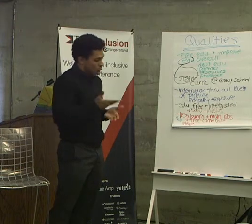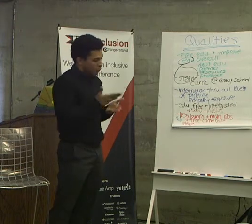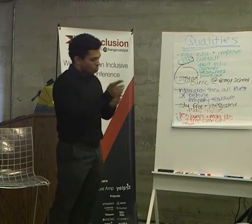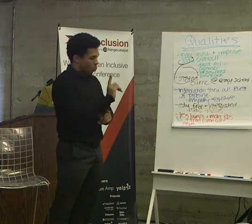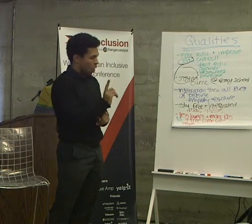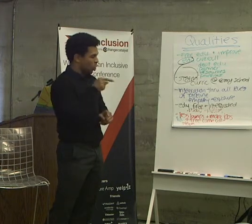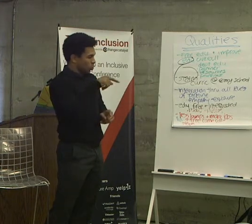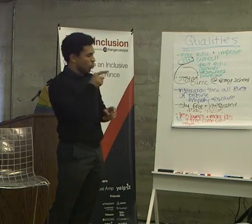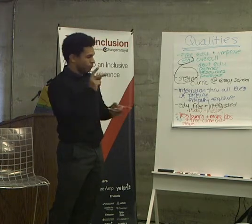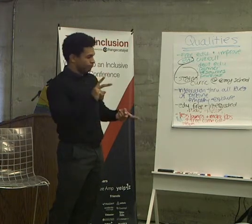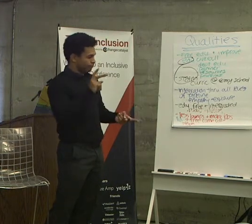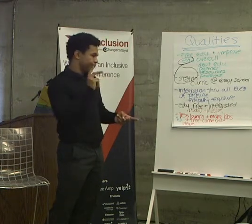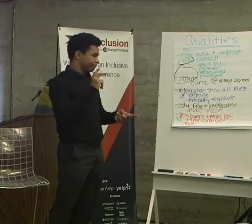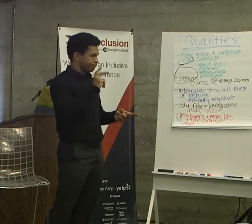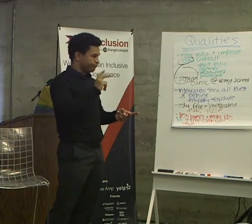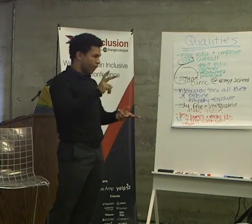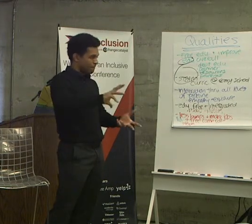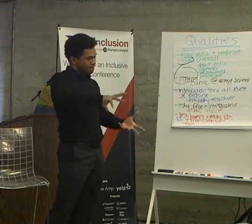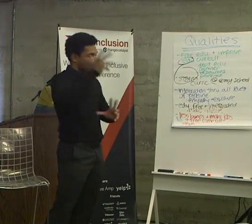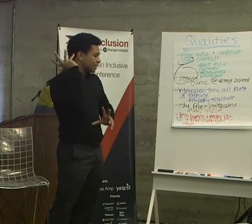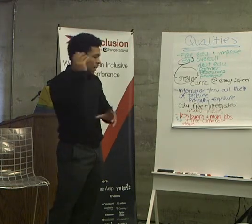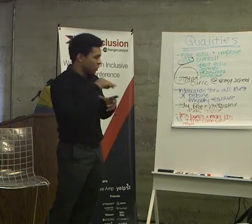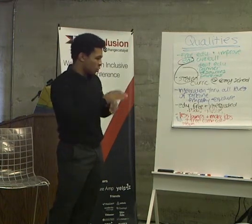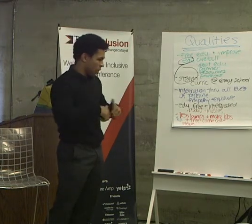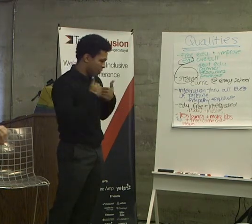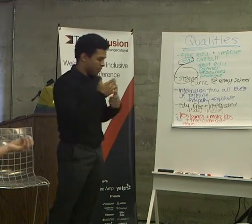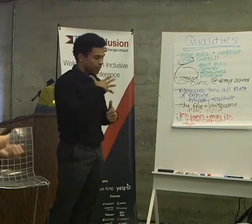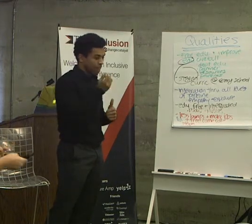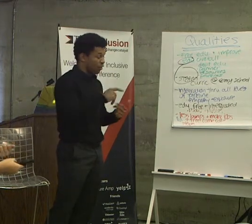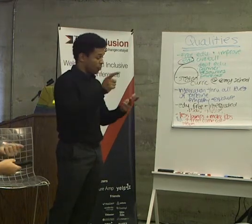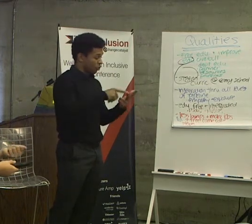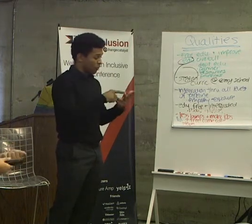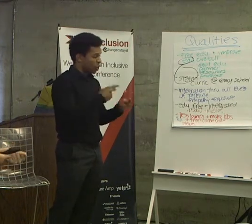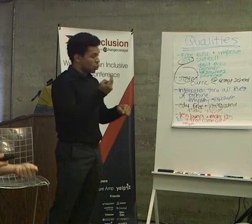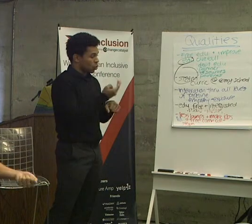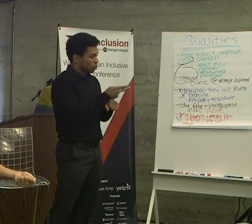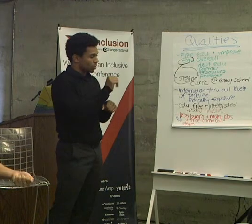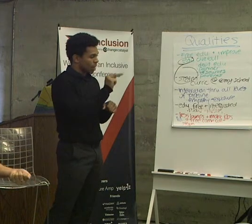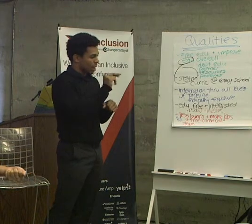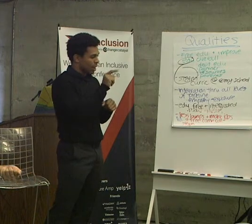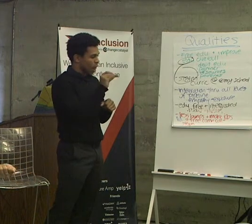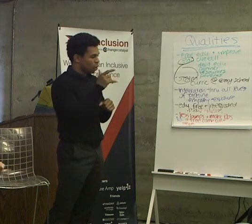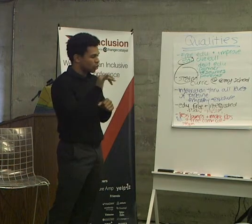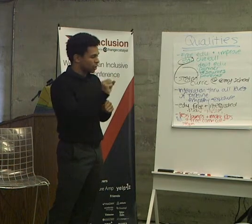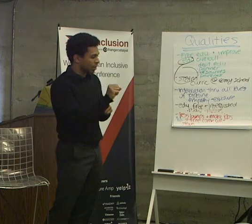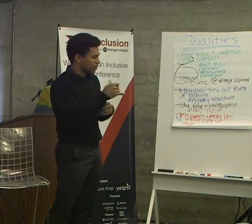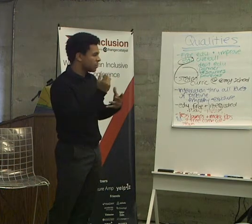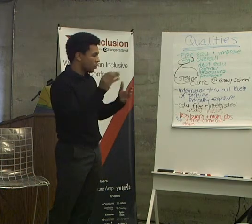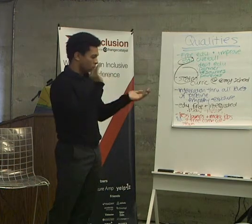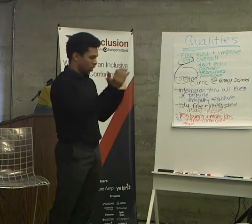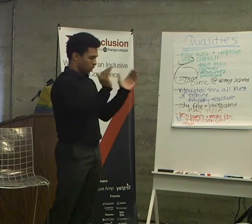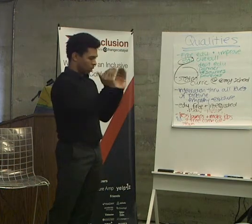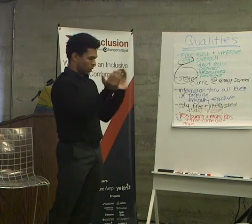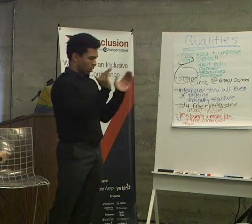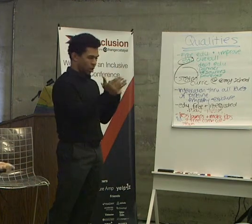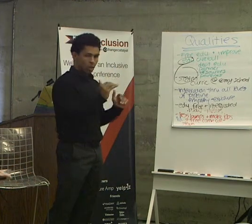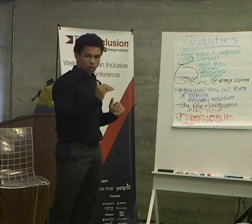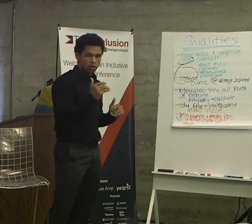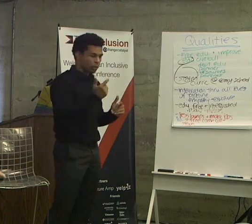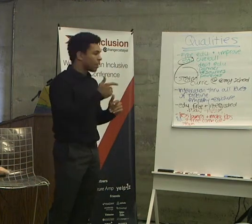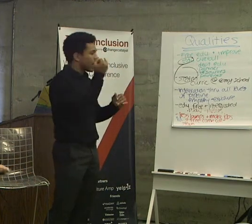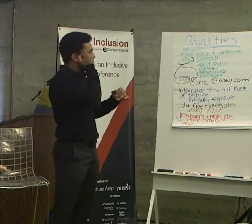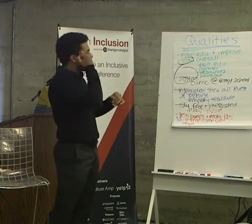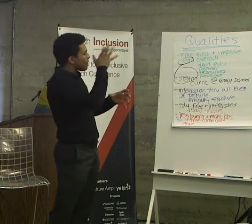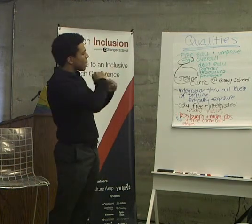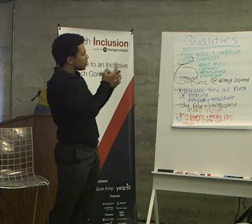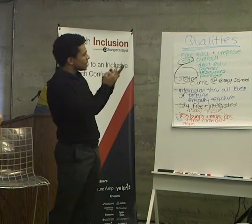yourself vulnerable. The third thing is use analogies. So how often have we done thought experiments where we say, well, imagine this is happening